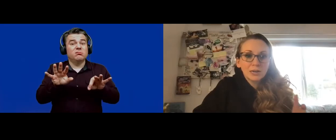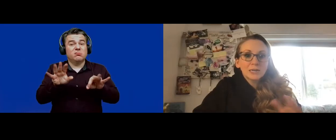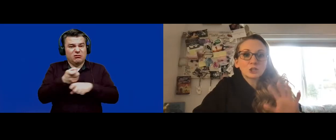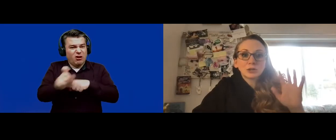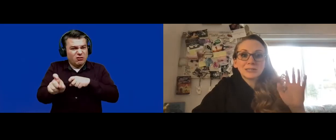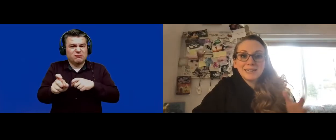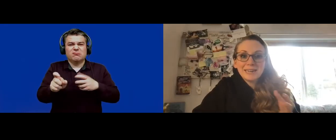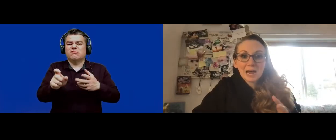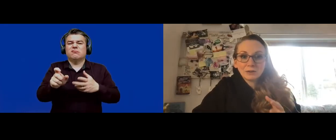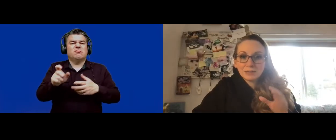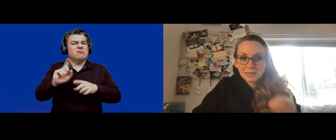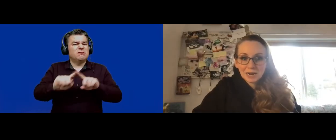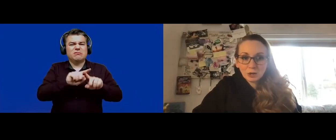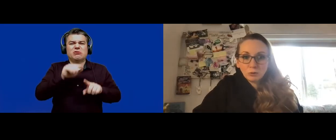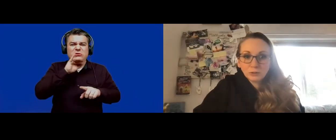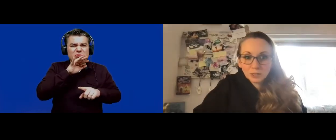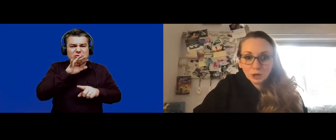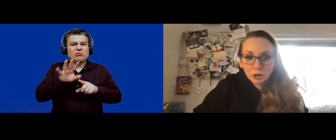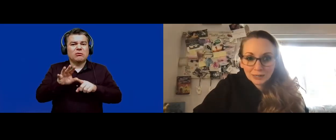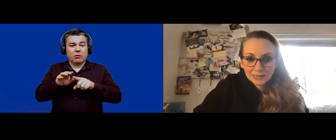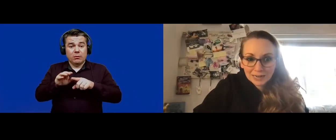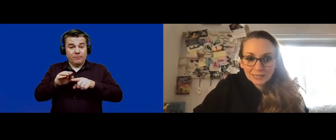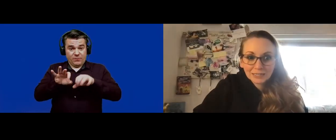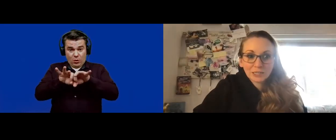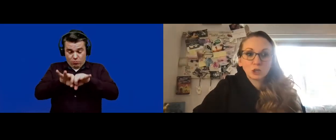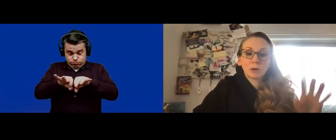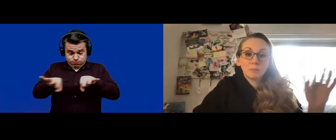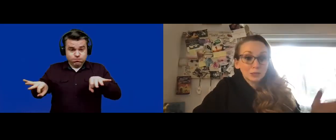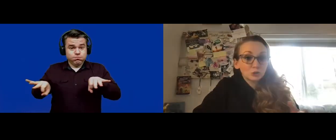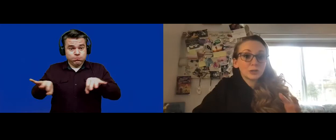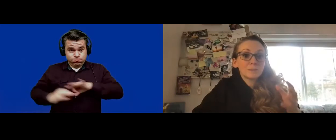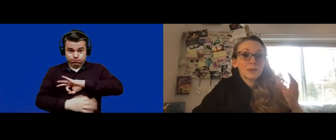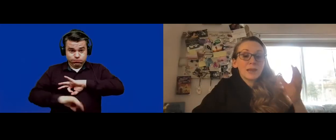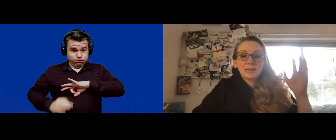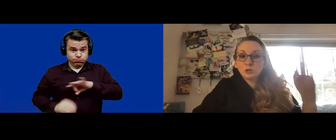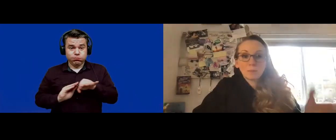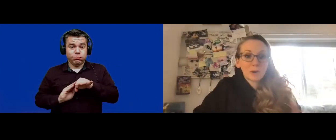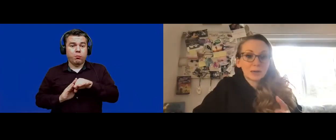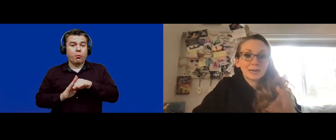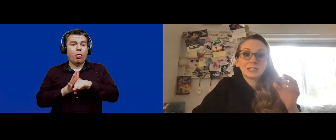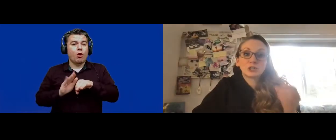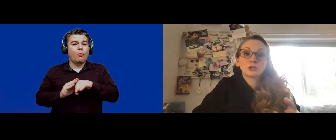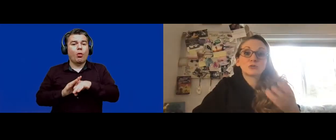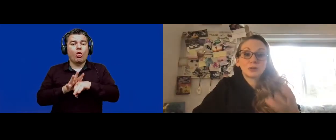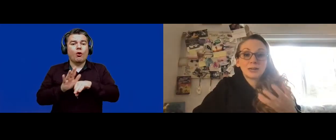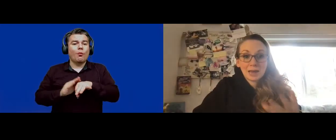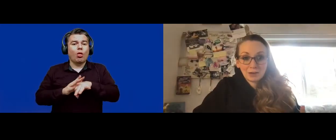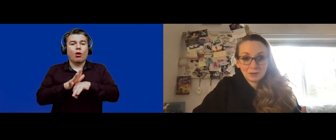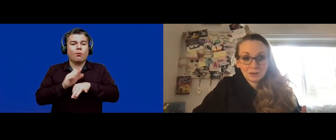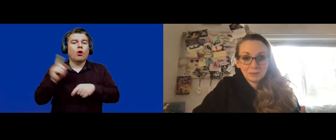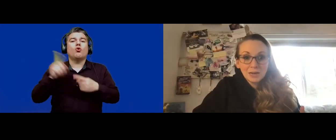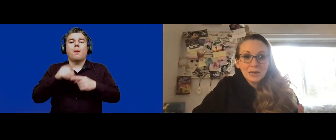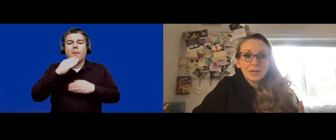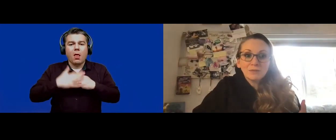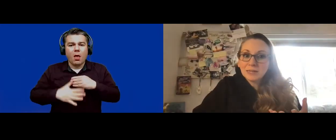particles start to leak out of these tiny holes in our intestines into our bloodstream and into our body, and it starts wreaking